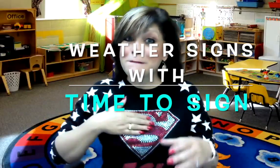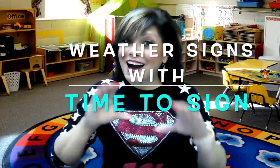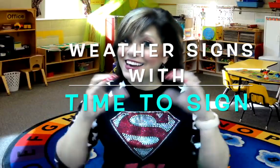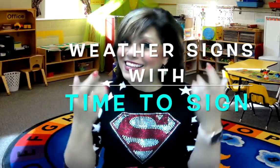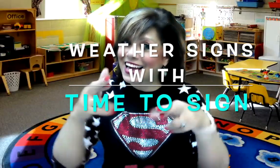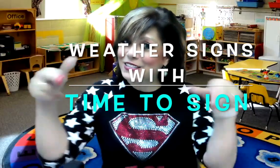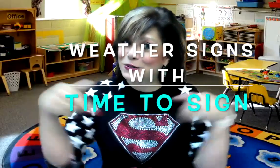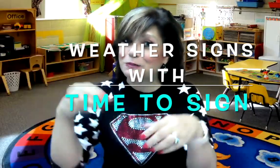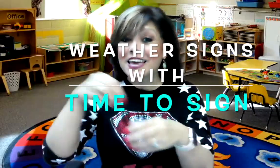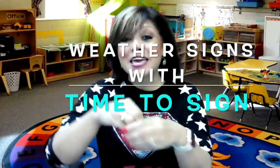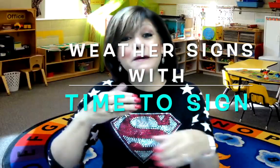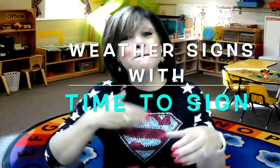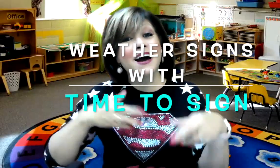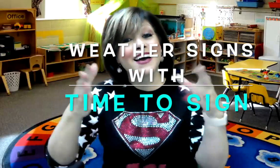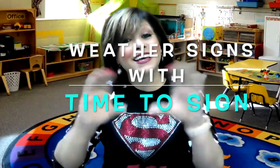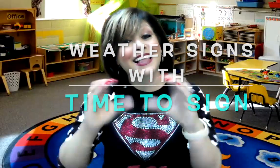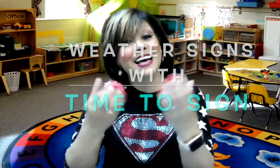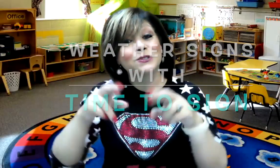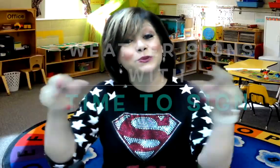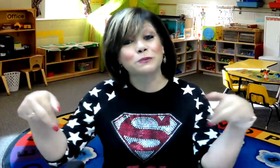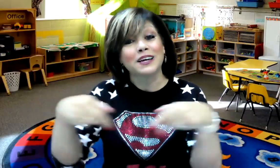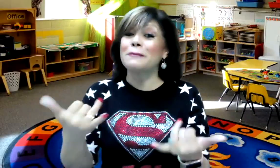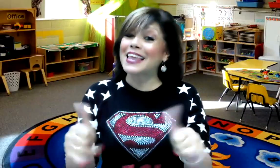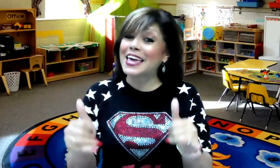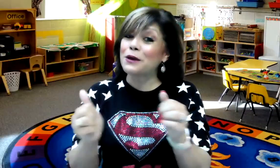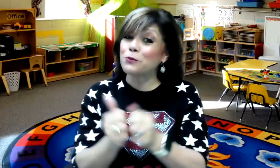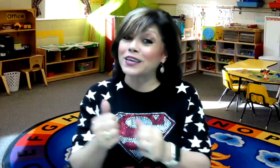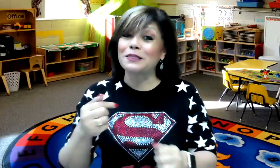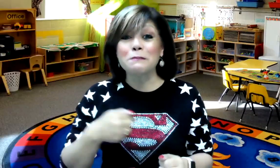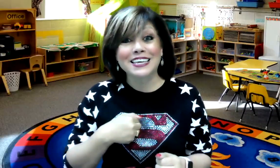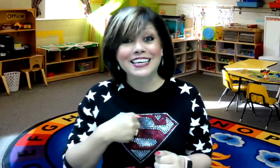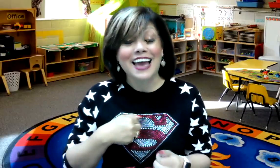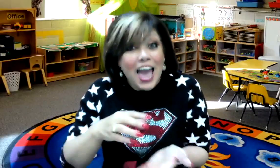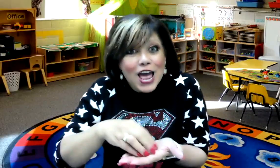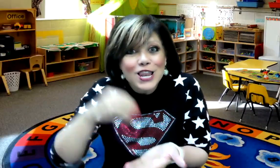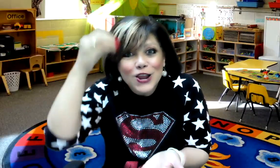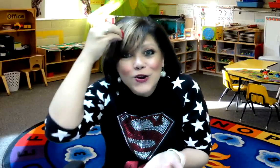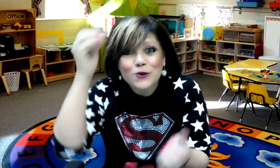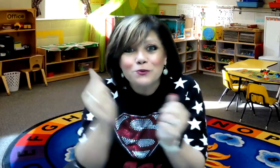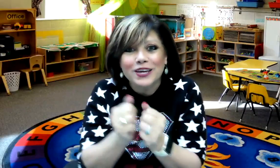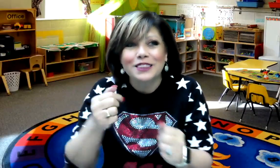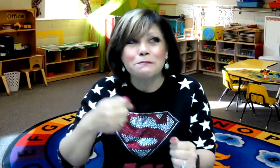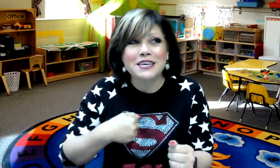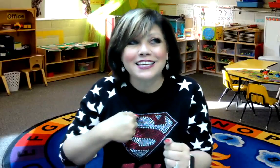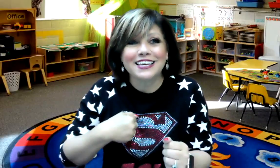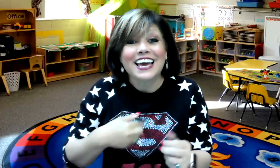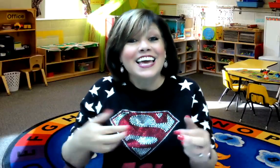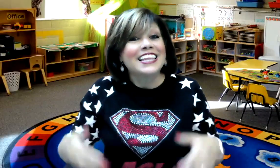my classroom, in my classroom. Play with me. Learn with me.